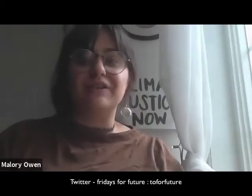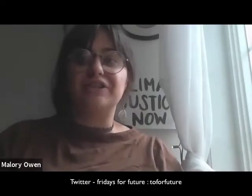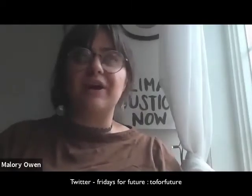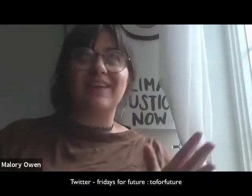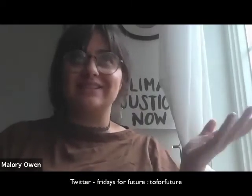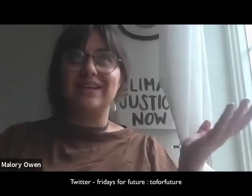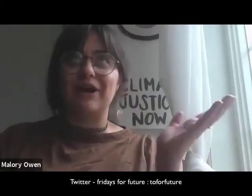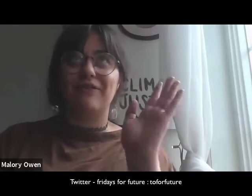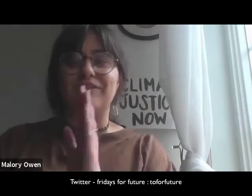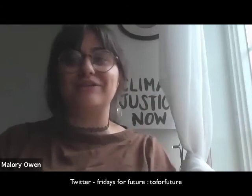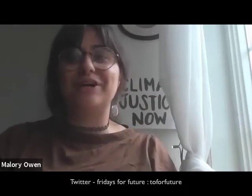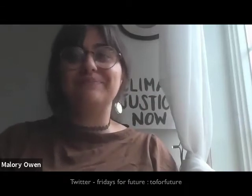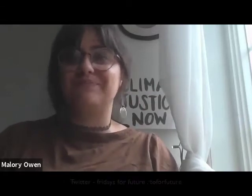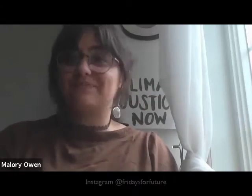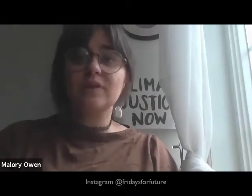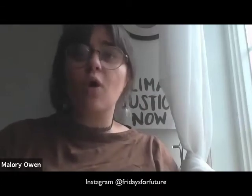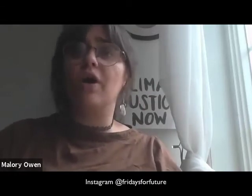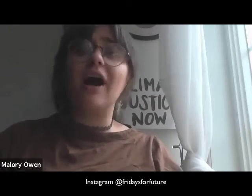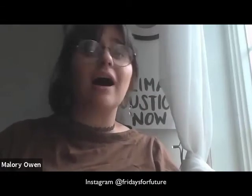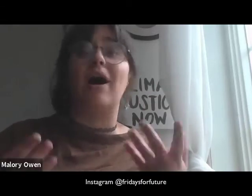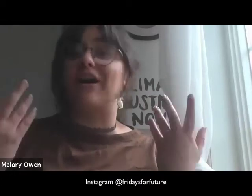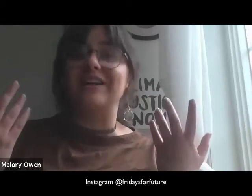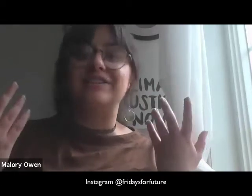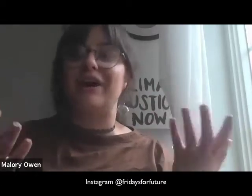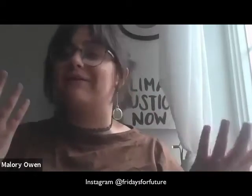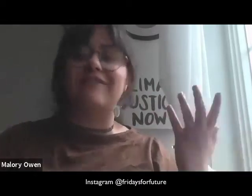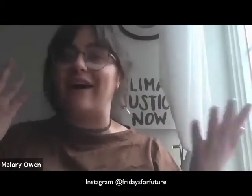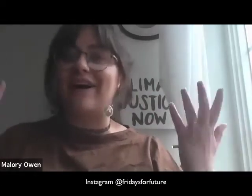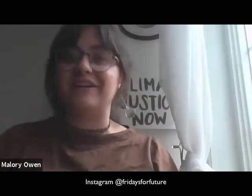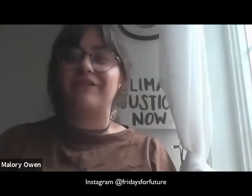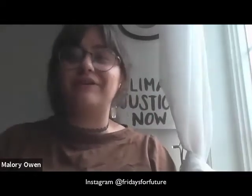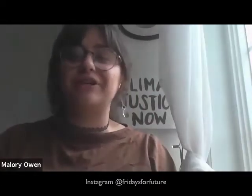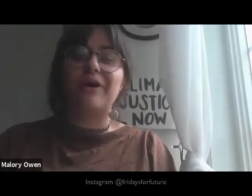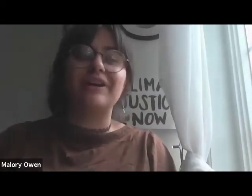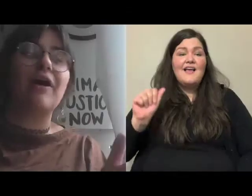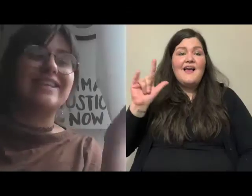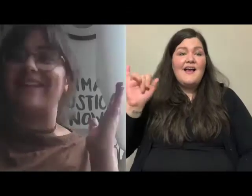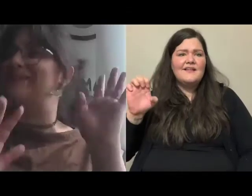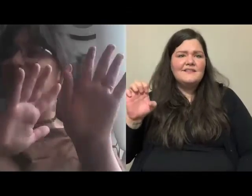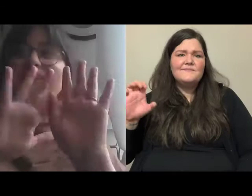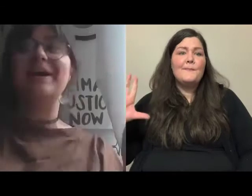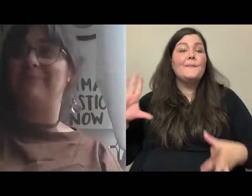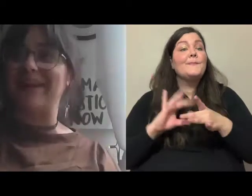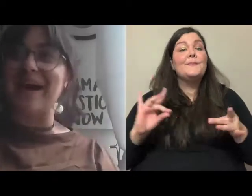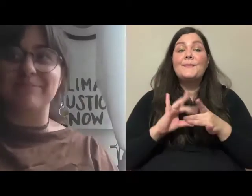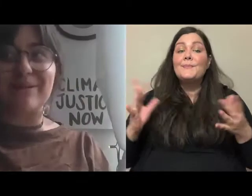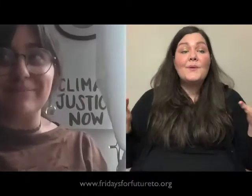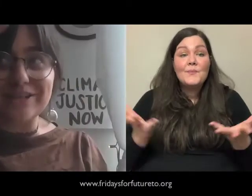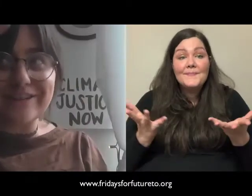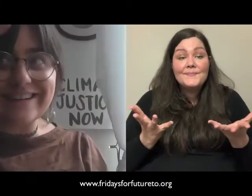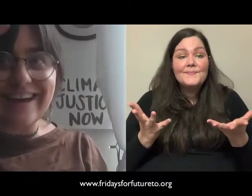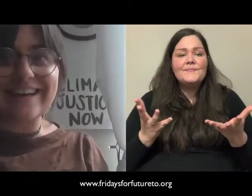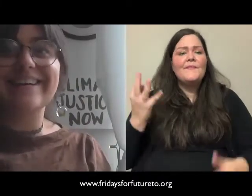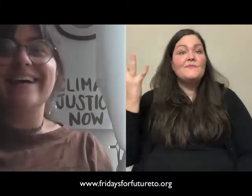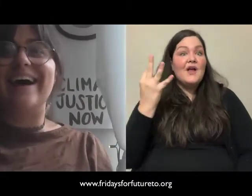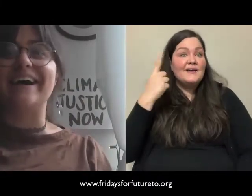Fridays for Future TO, I think it's TO for Future, or on our Instagram at Fridays for Future, or, you know, as Allie's mentioned many times, I'm going to